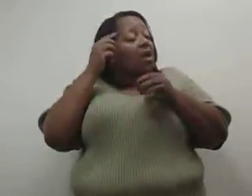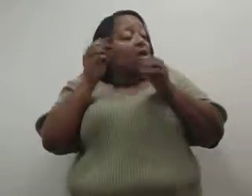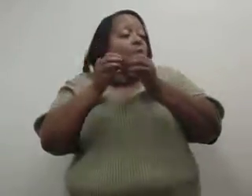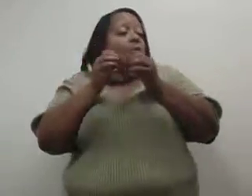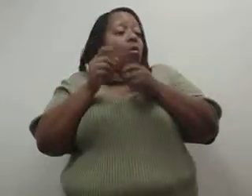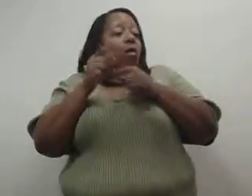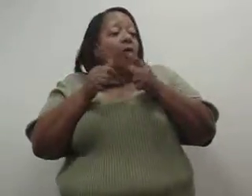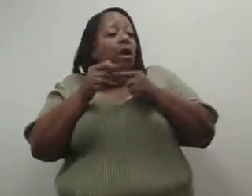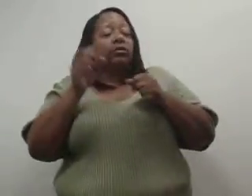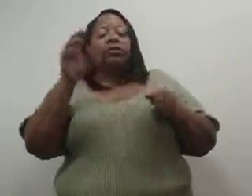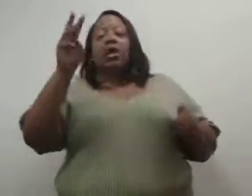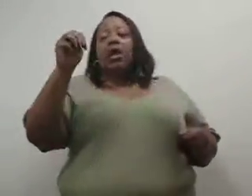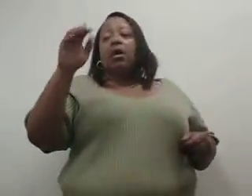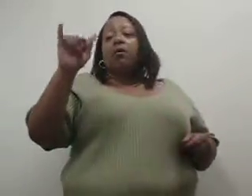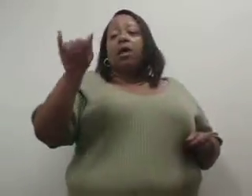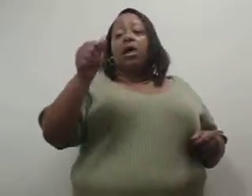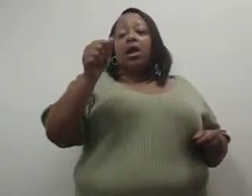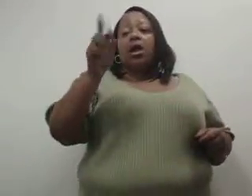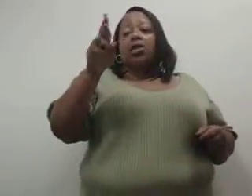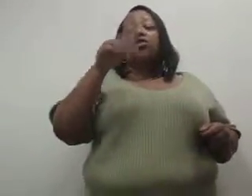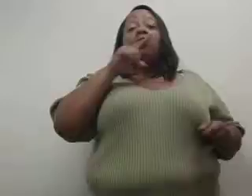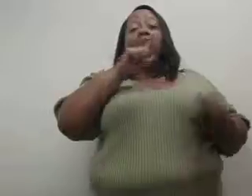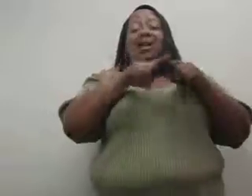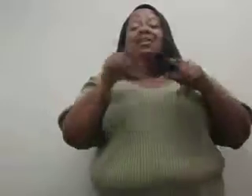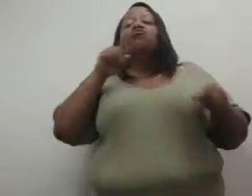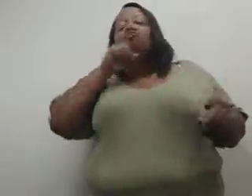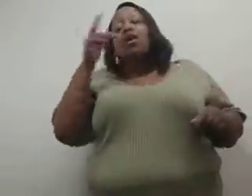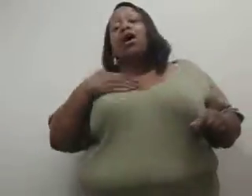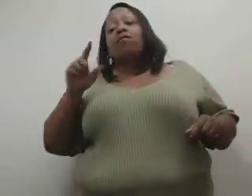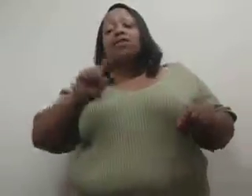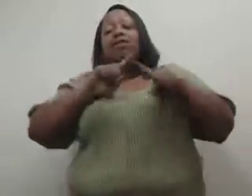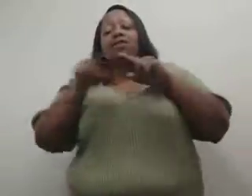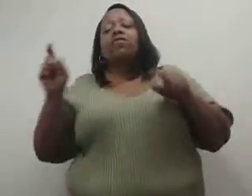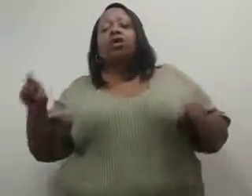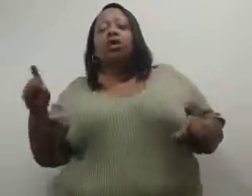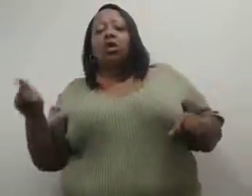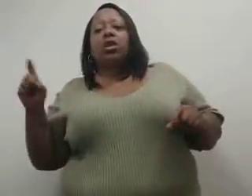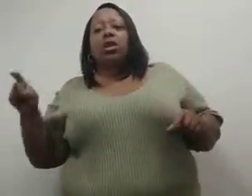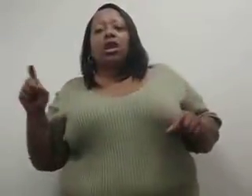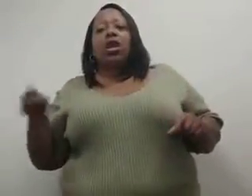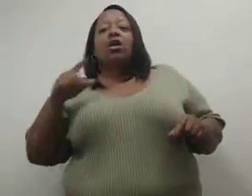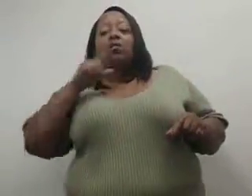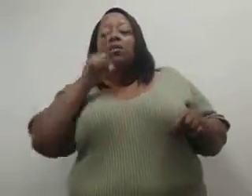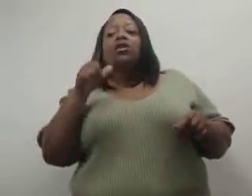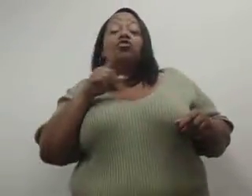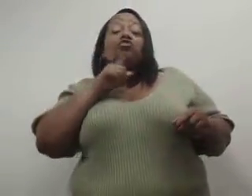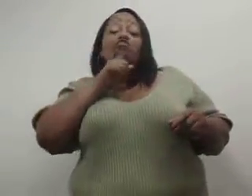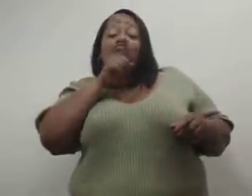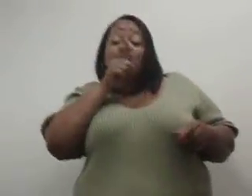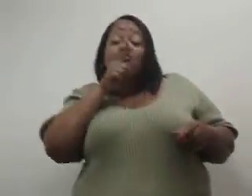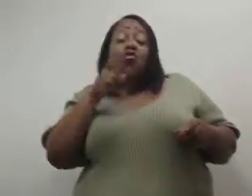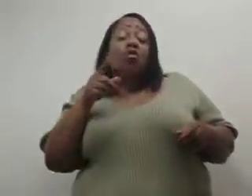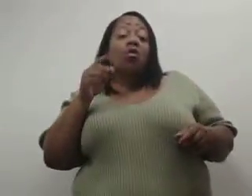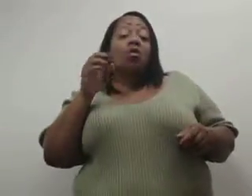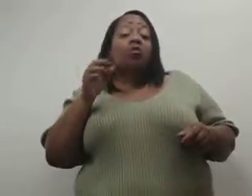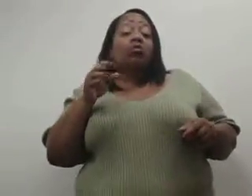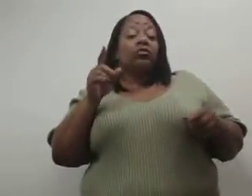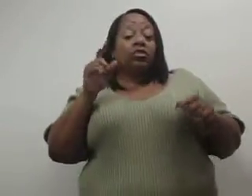reading class, but the needs are very different. So again, the goal is to integrate reading, writing, and research projects in a meaningful way for